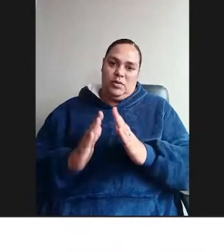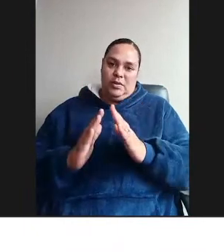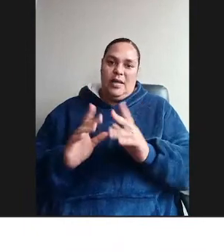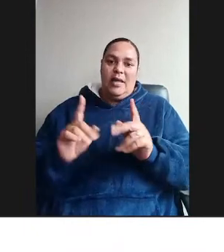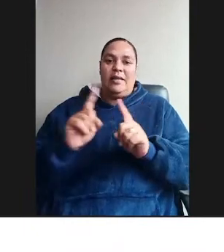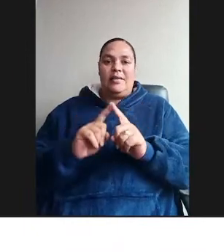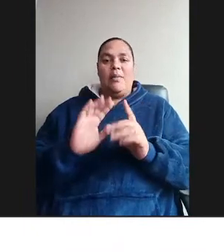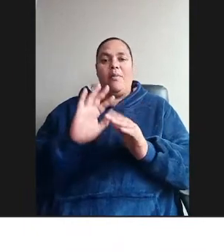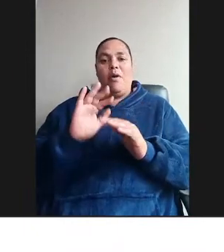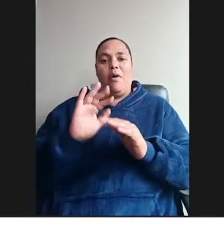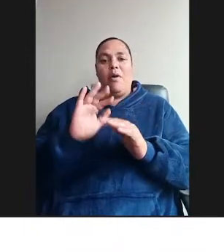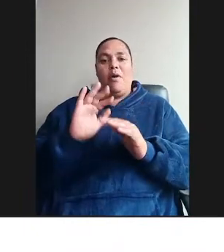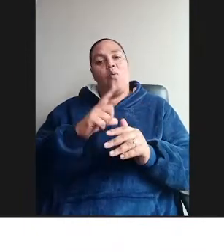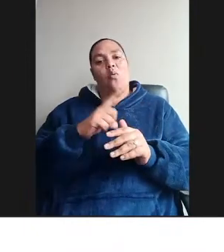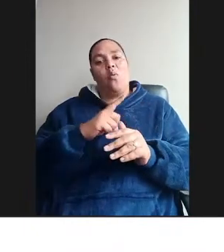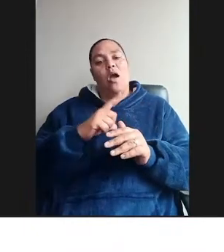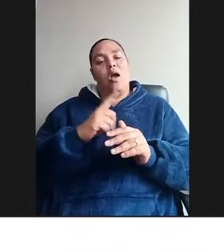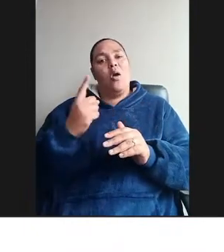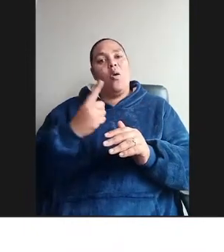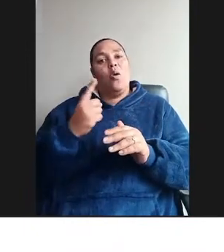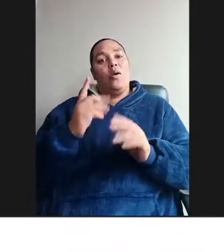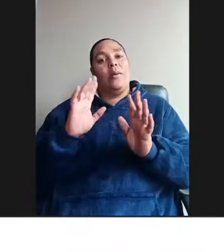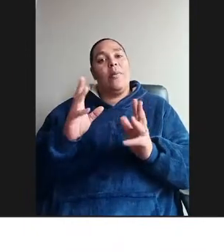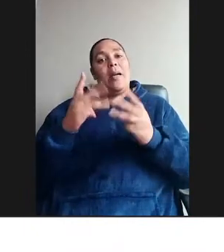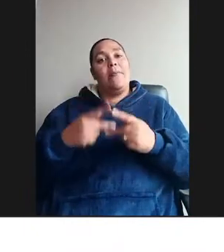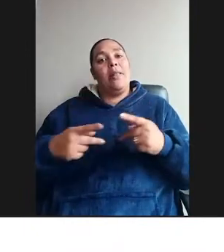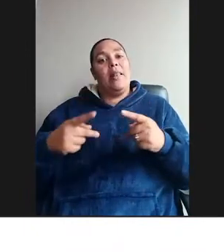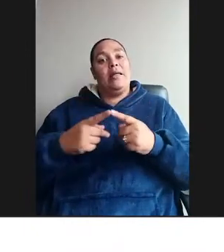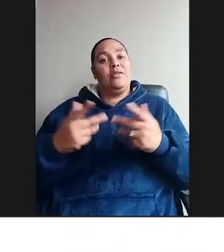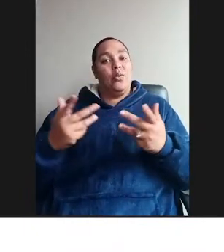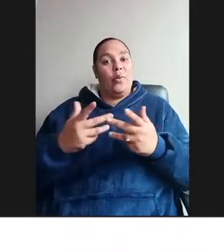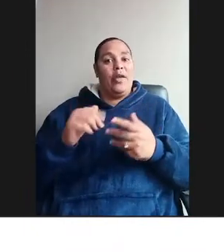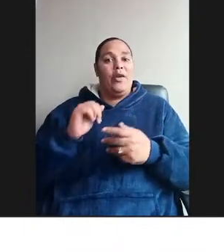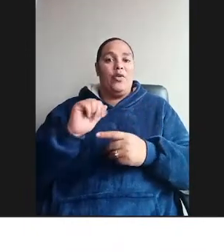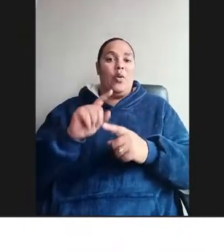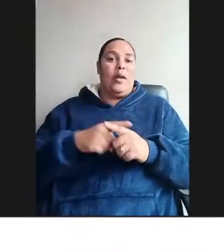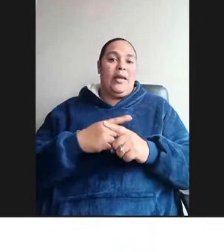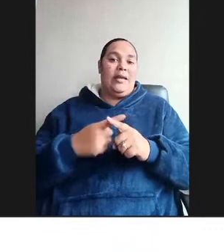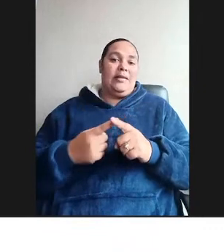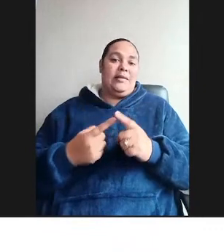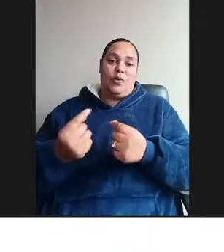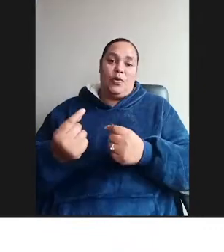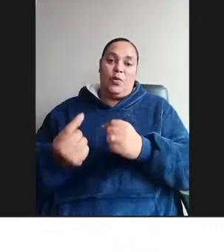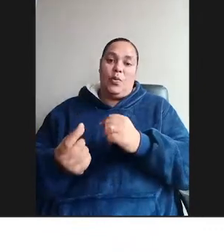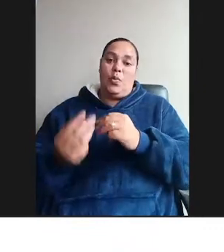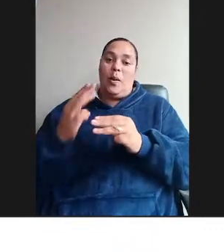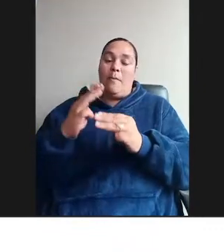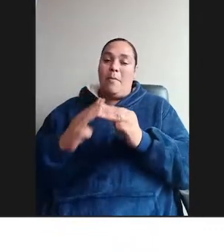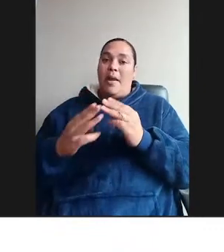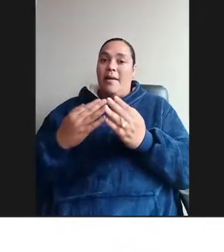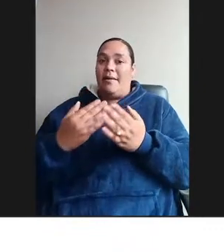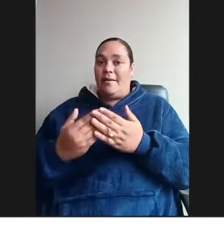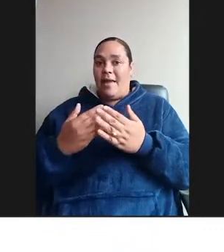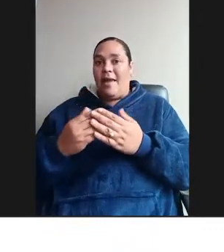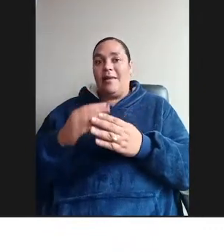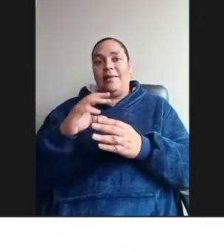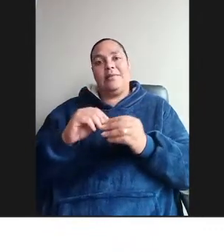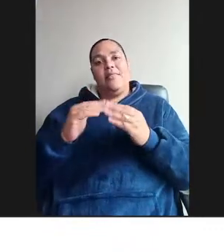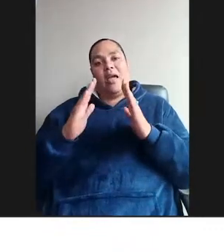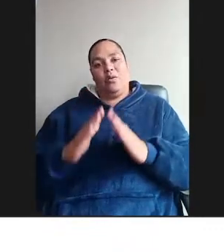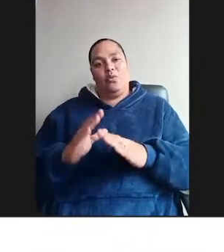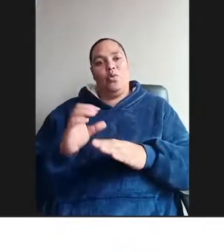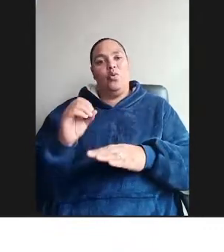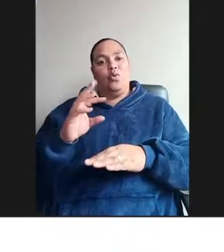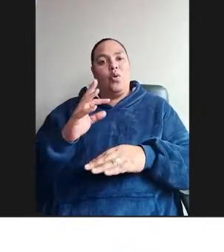the only place where the executive undertakings can be made, it is in the House, so that the